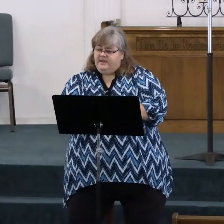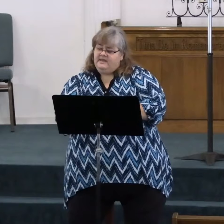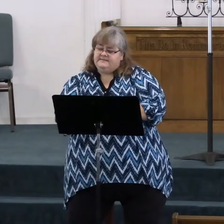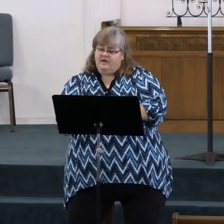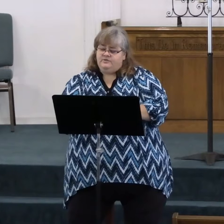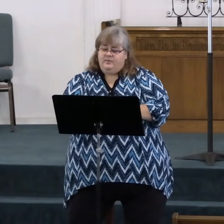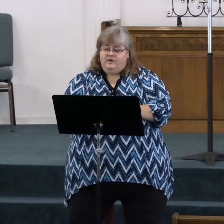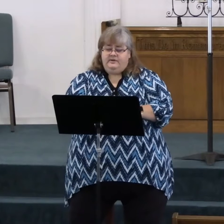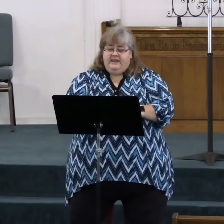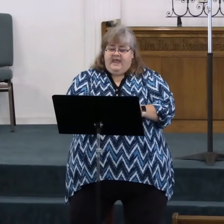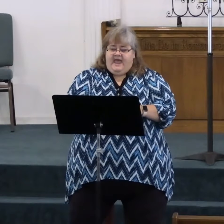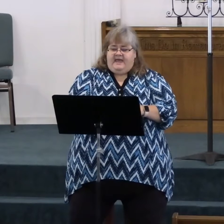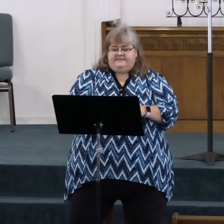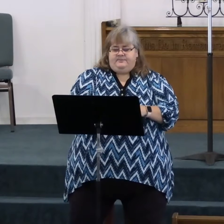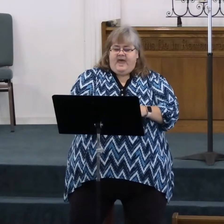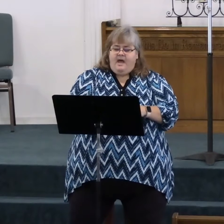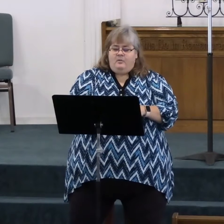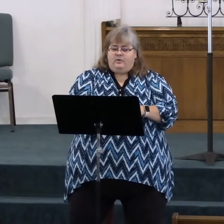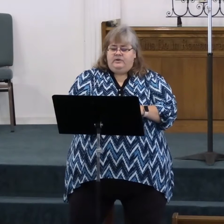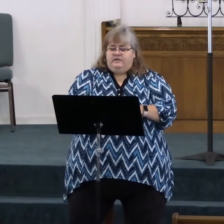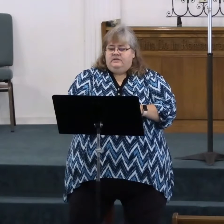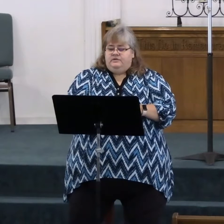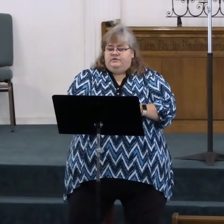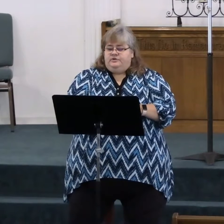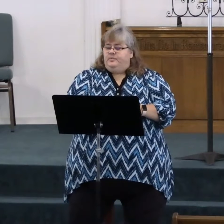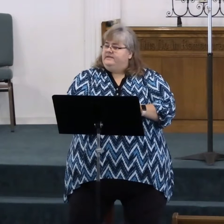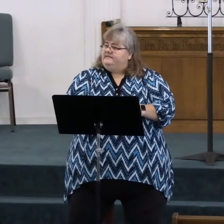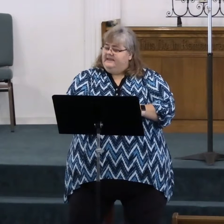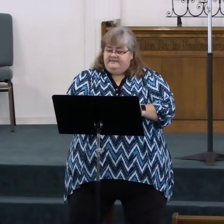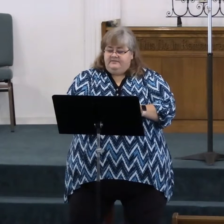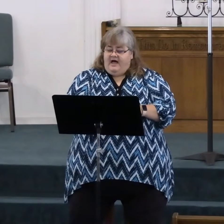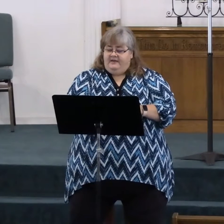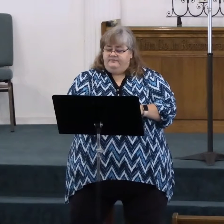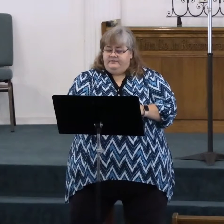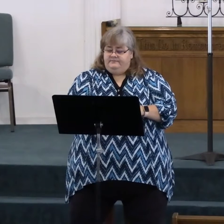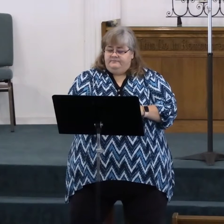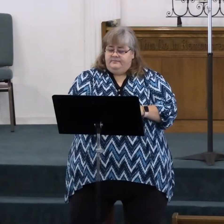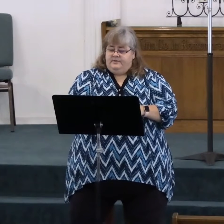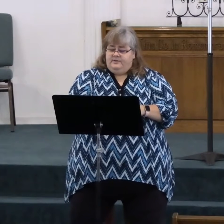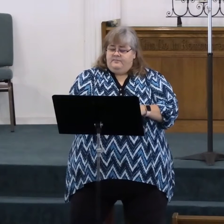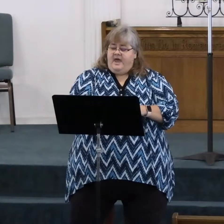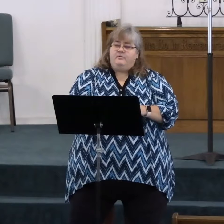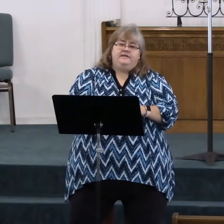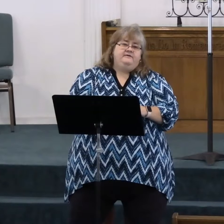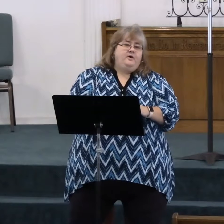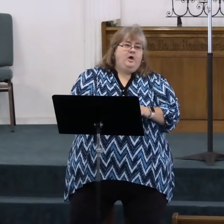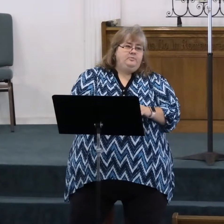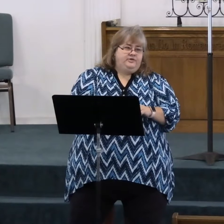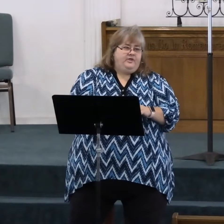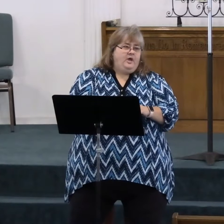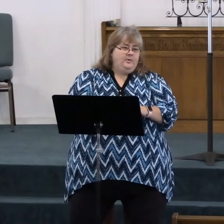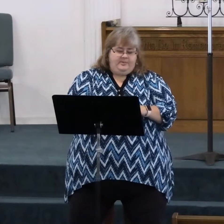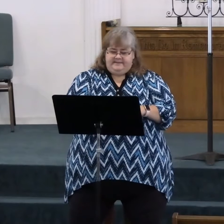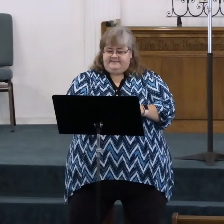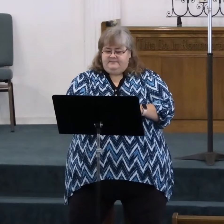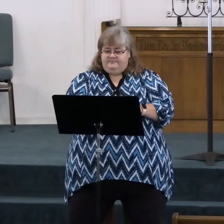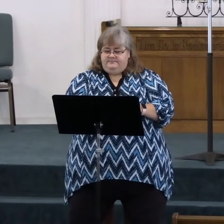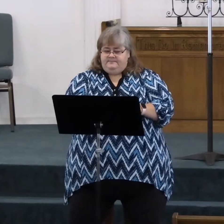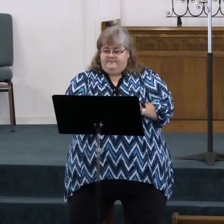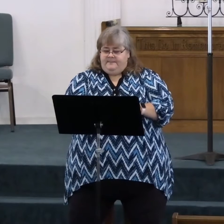Because God's Word has the power to bring the dead to life, power to give hope to the hopeless,